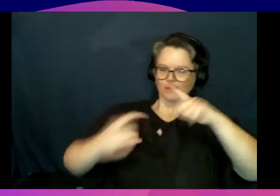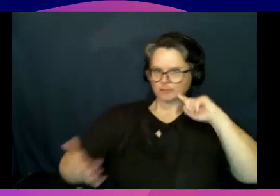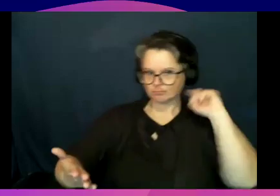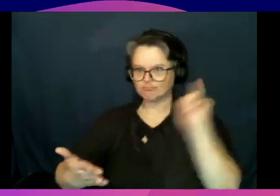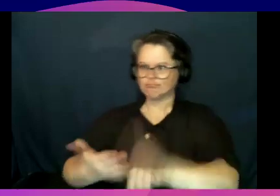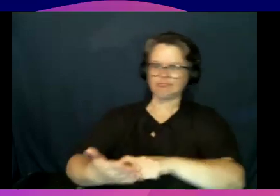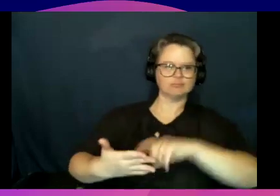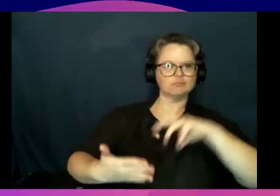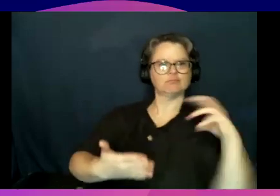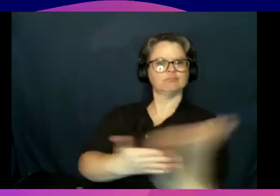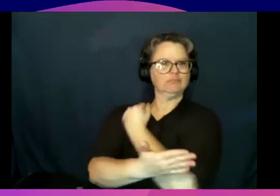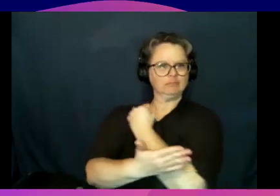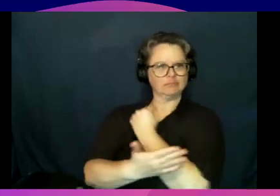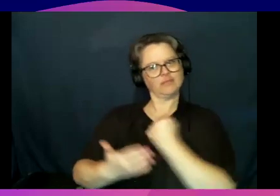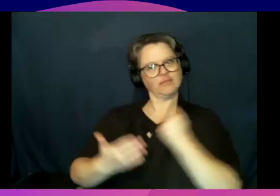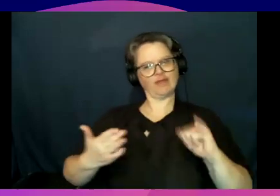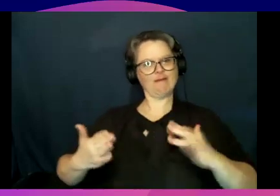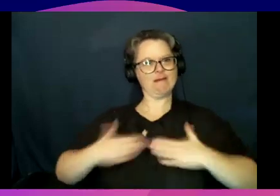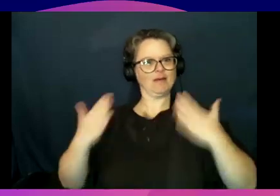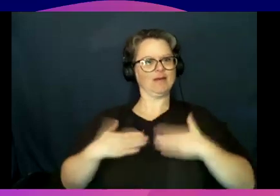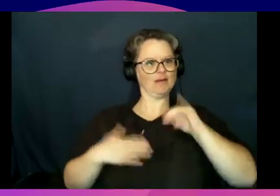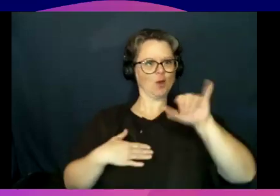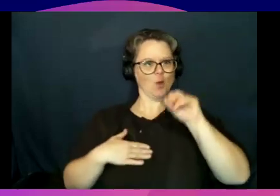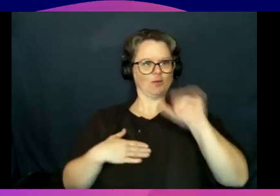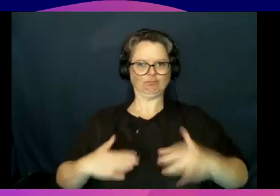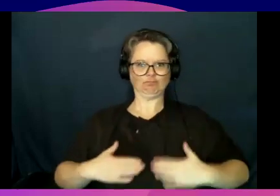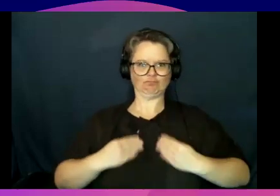reduce burnout and strengthen the movement?